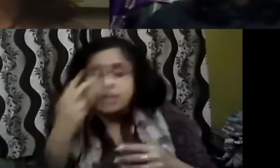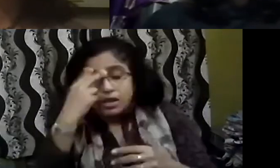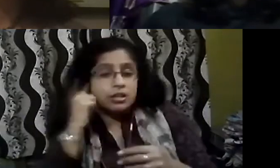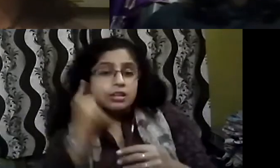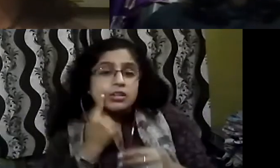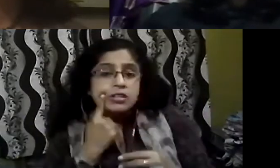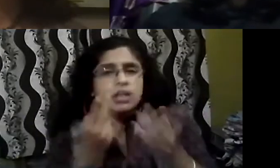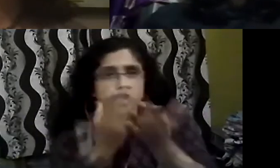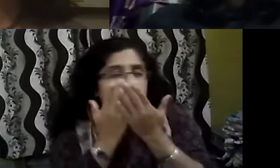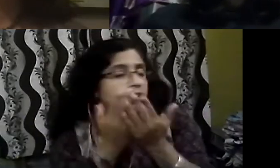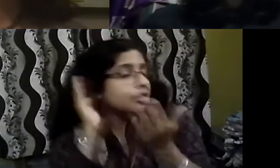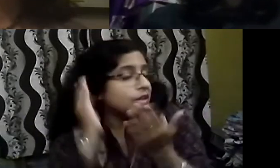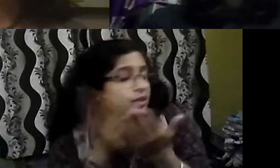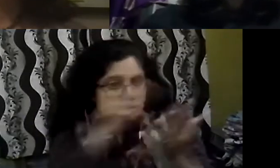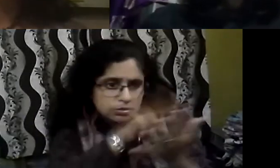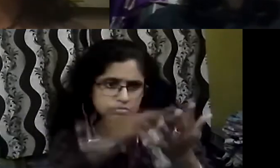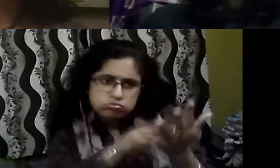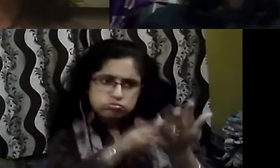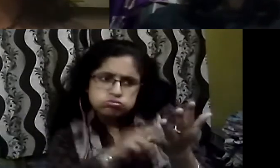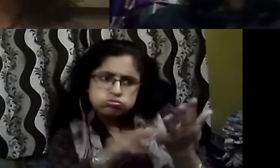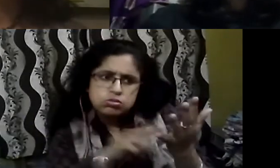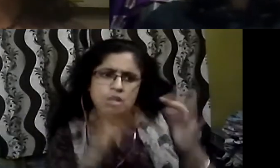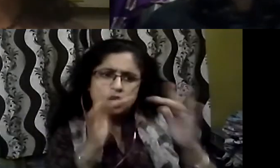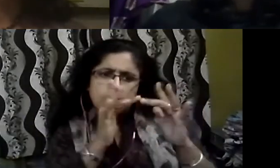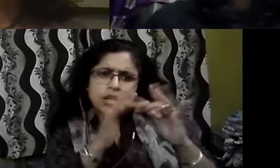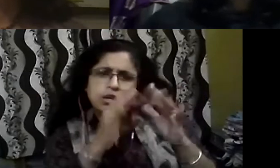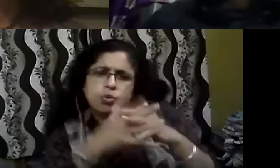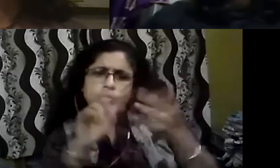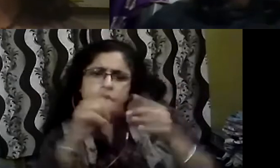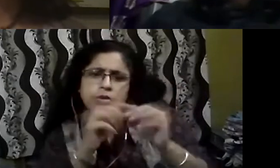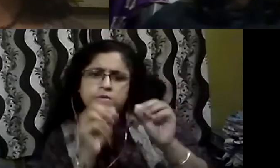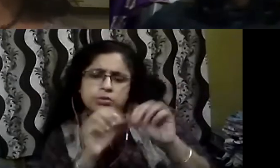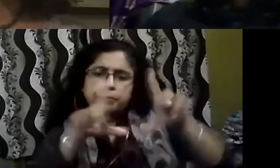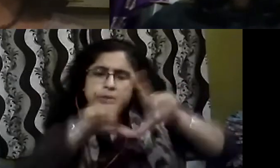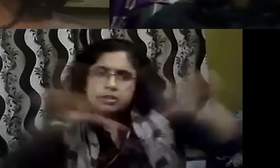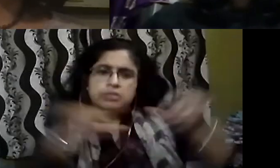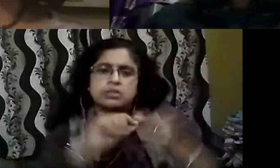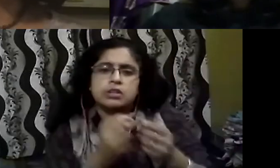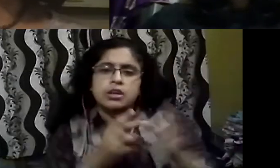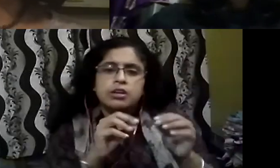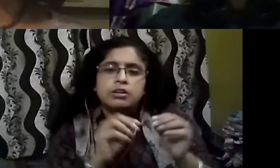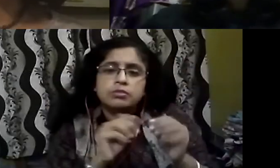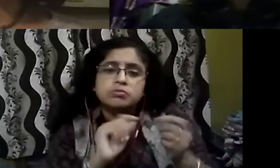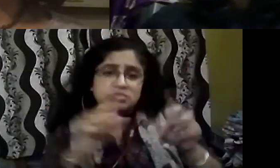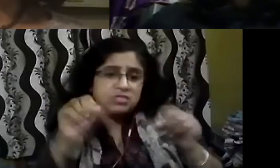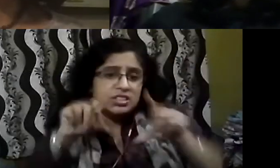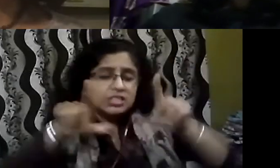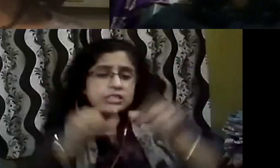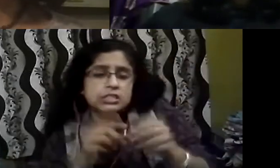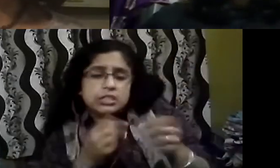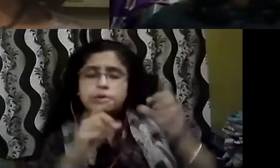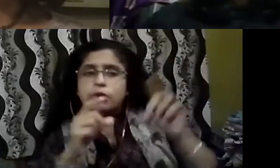article in on web using the refreshable braille display. Braille display is, we can say, it is the device